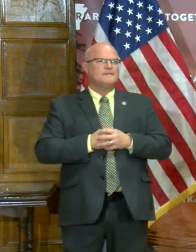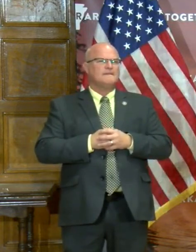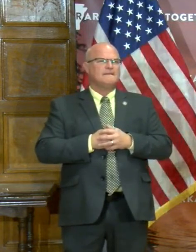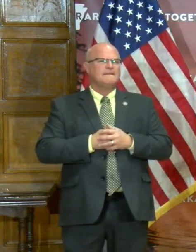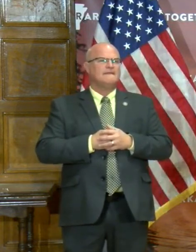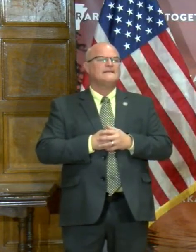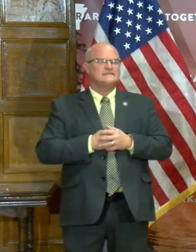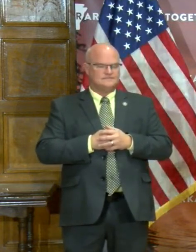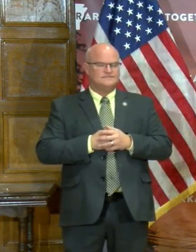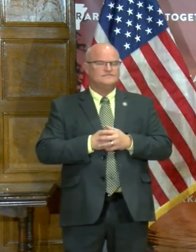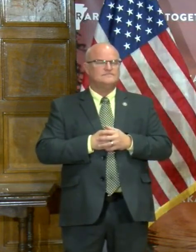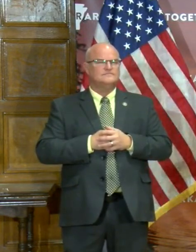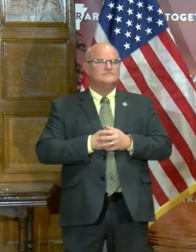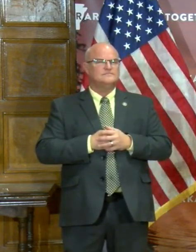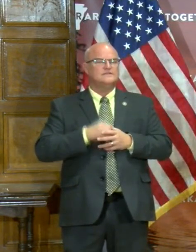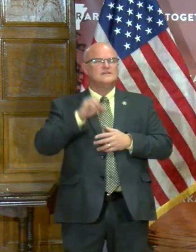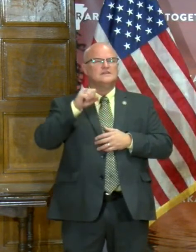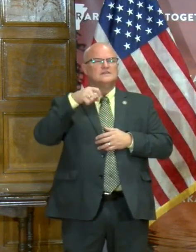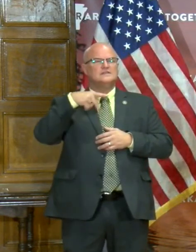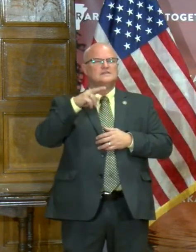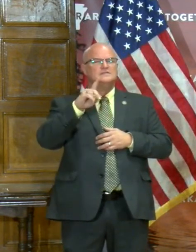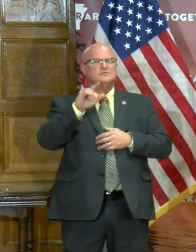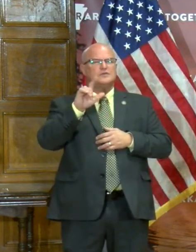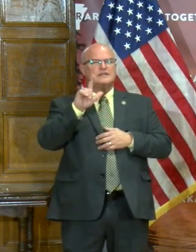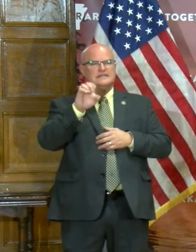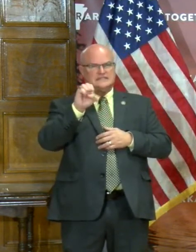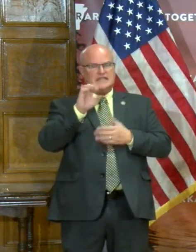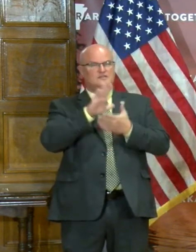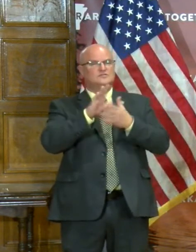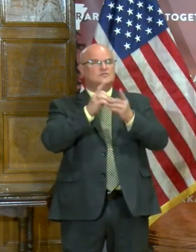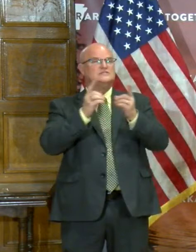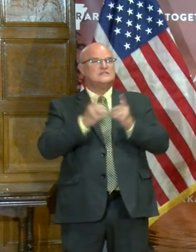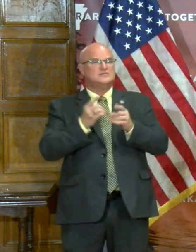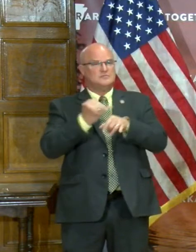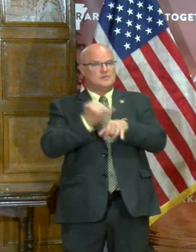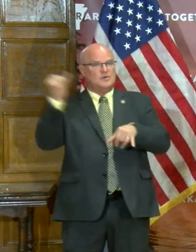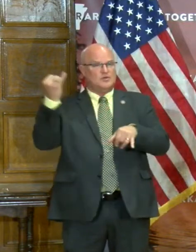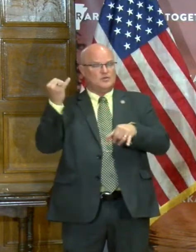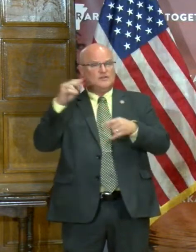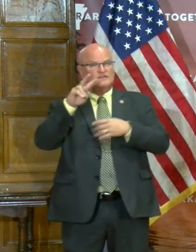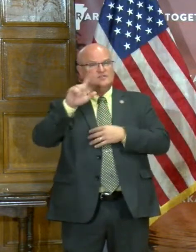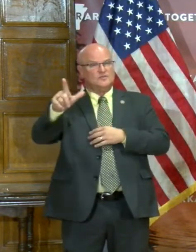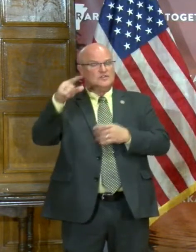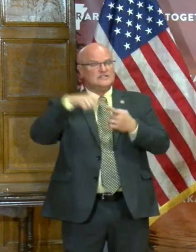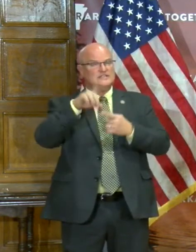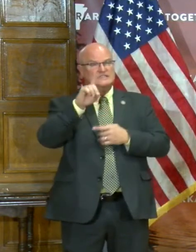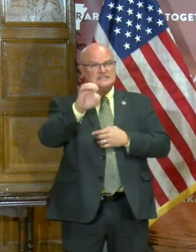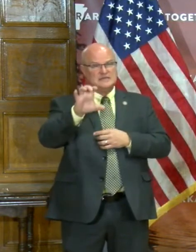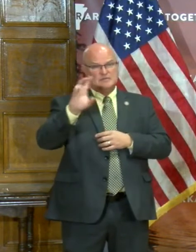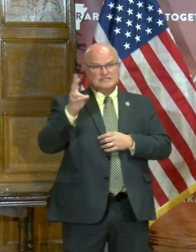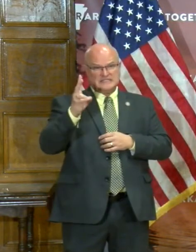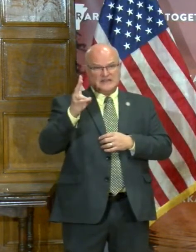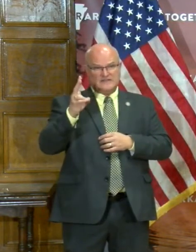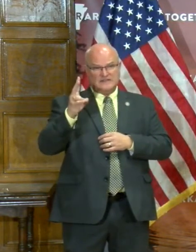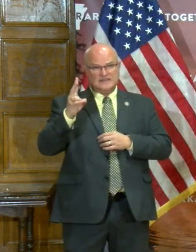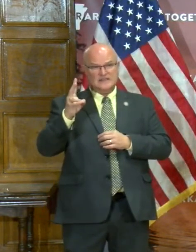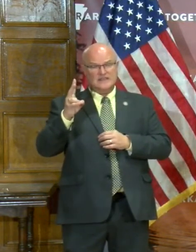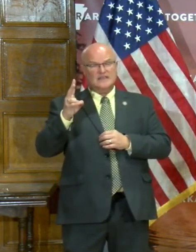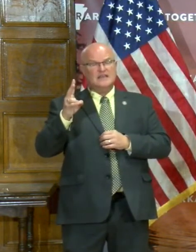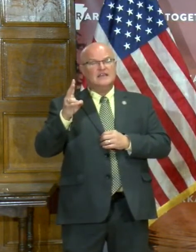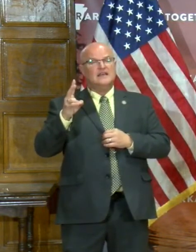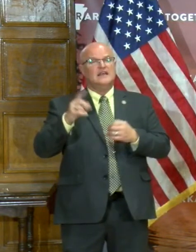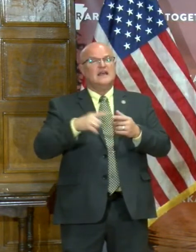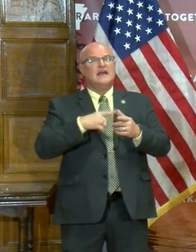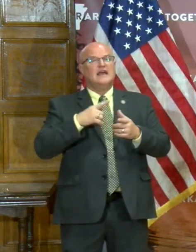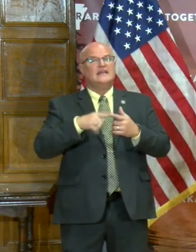Yep. So the Springdale School District will be doing remote learning until December 7th after Thanksgiving to give students